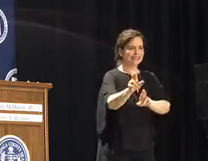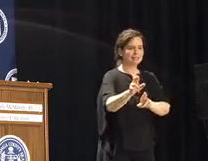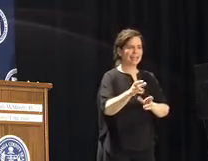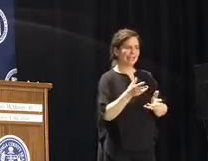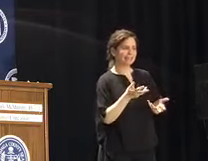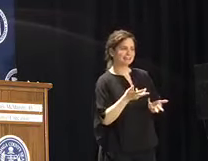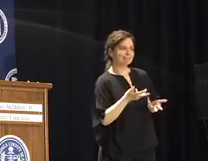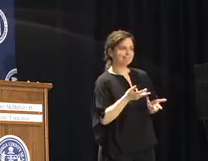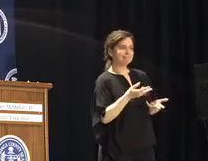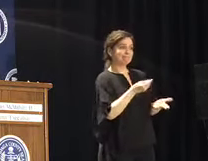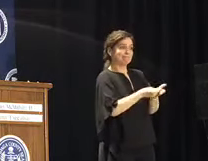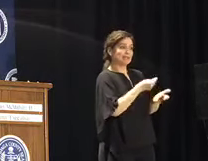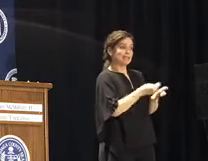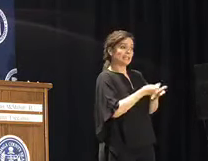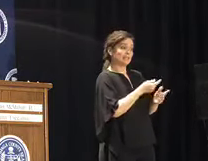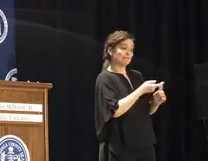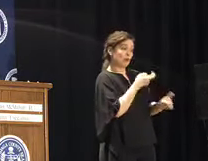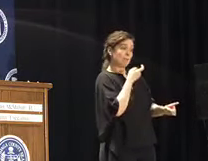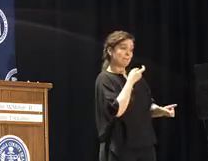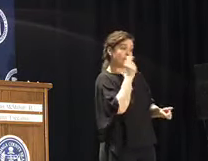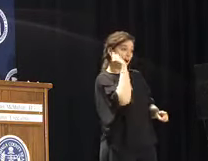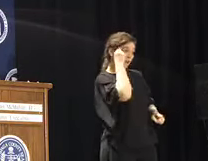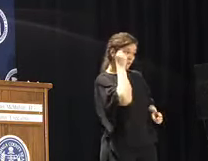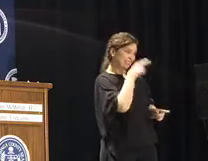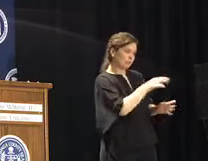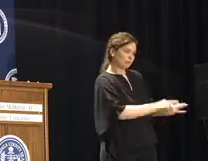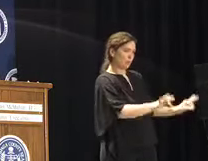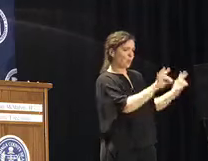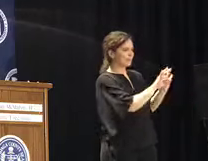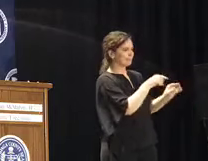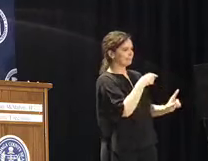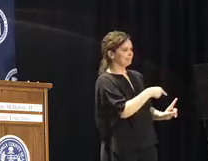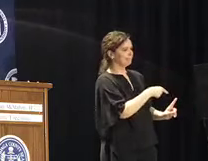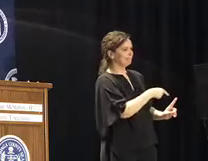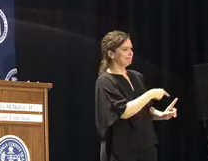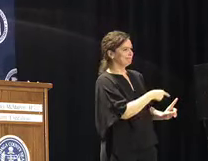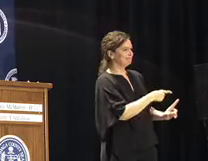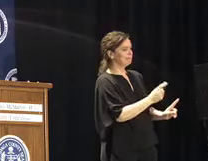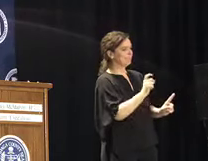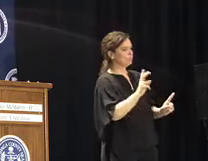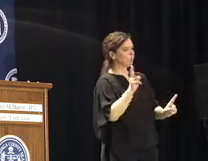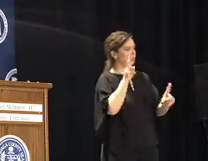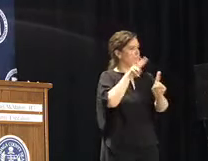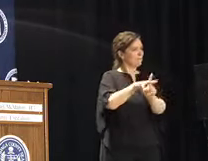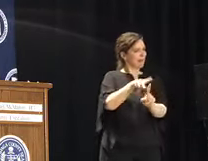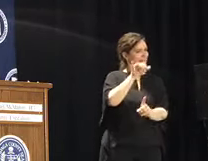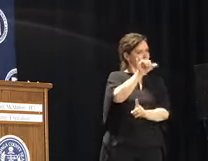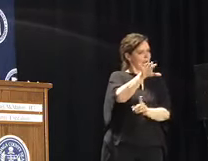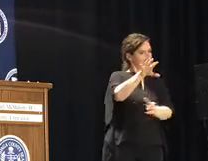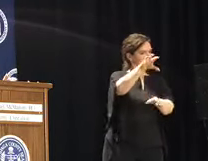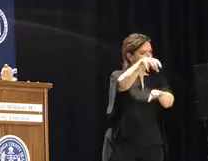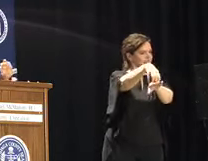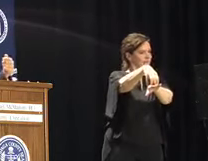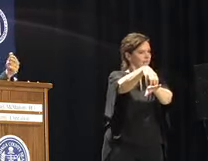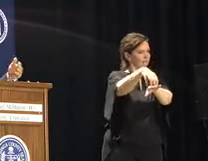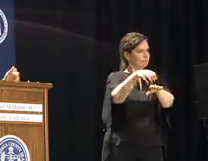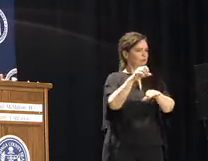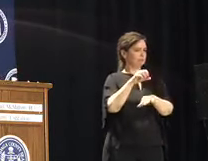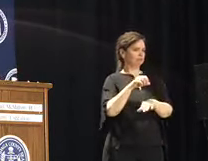expenses. So we then really plan for a surge in our community, but